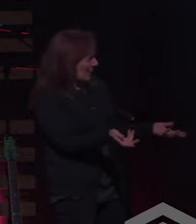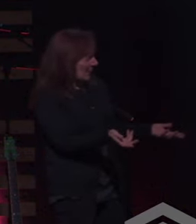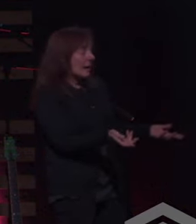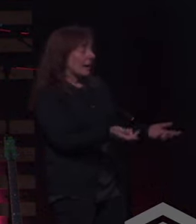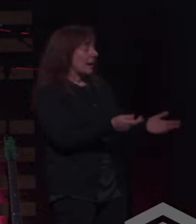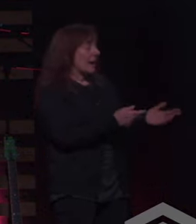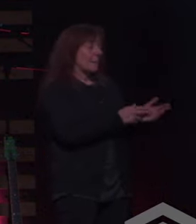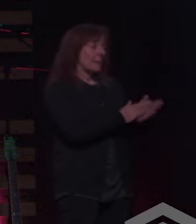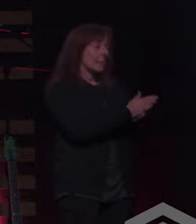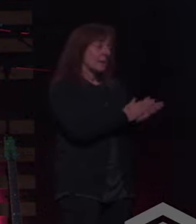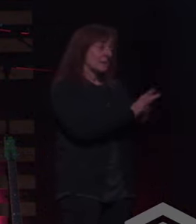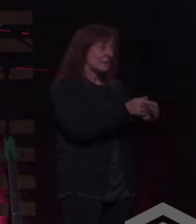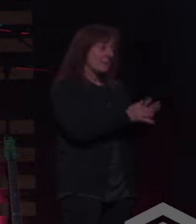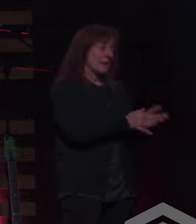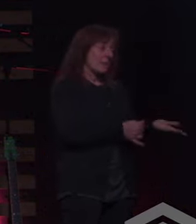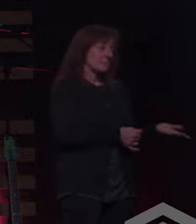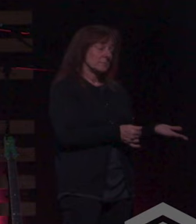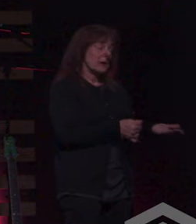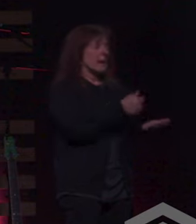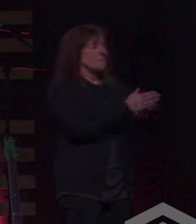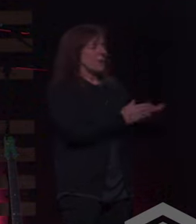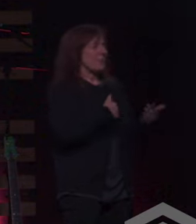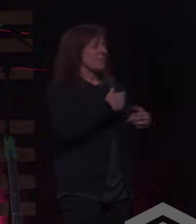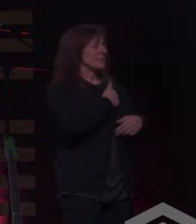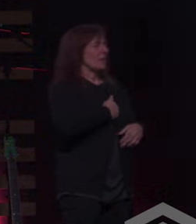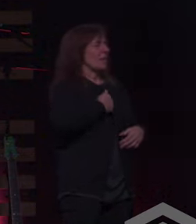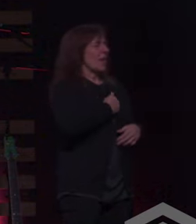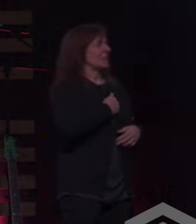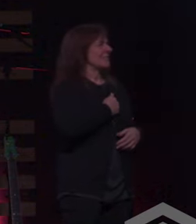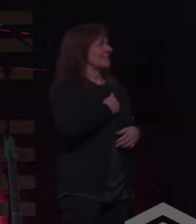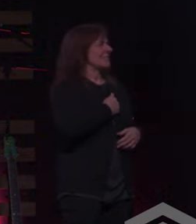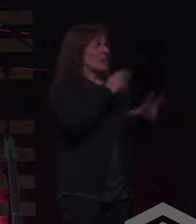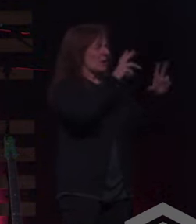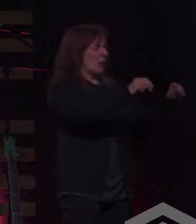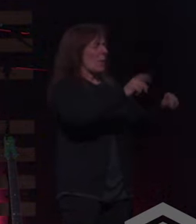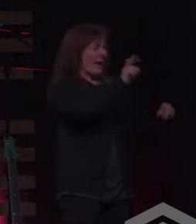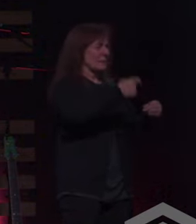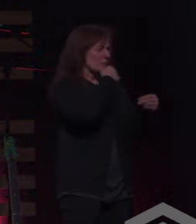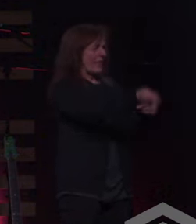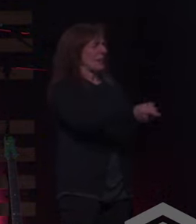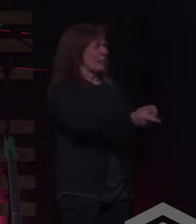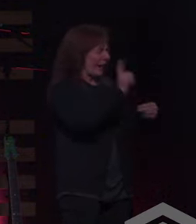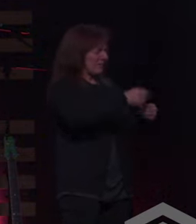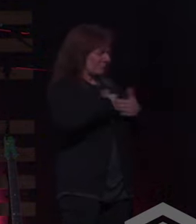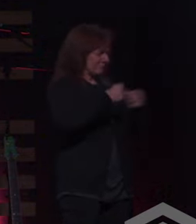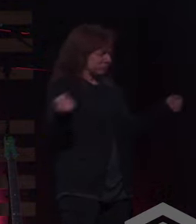I'm really passionate about this, okay? And part of me wants to apologize, but part of me knows that this needs to be said.